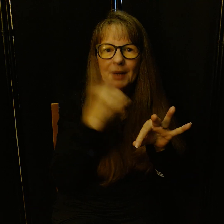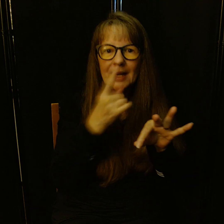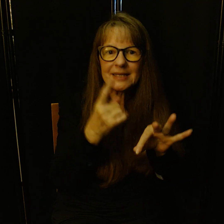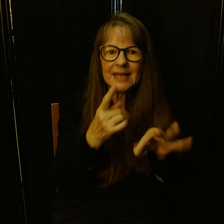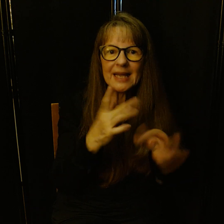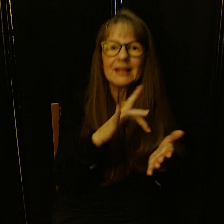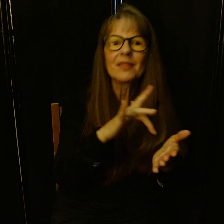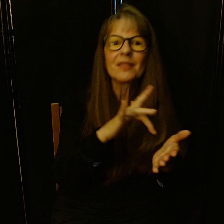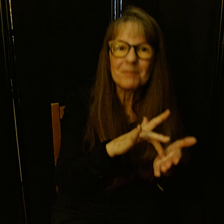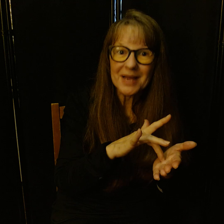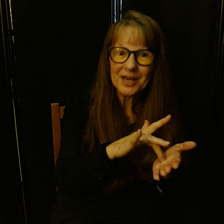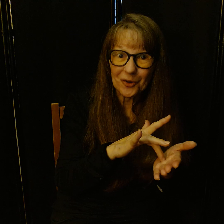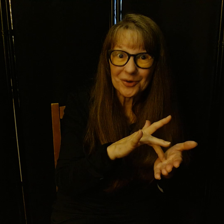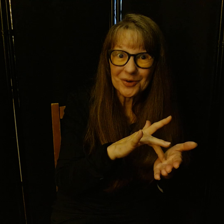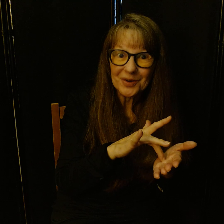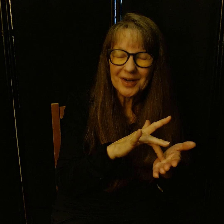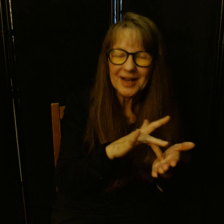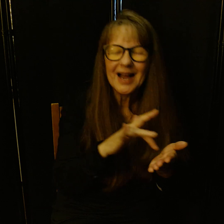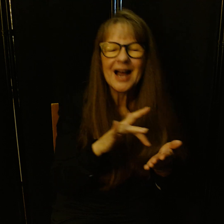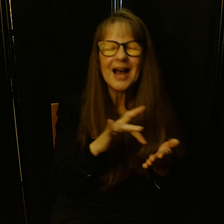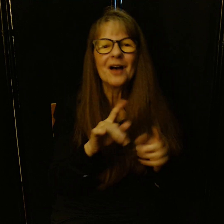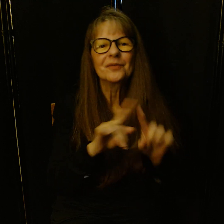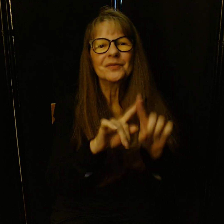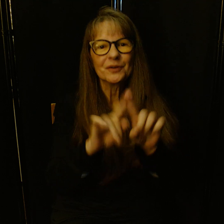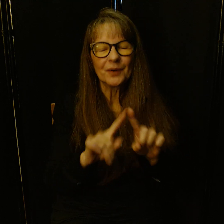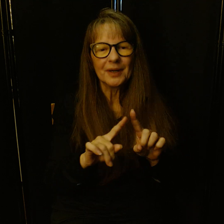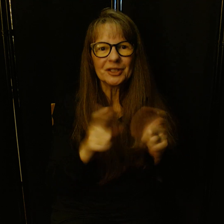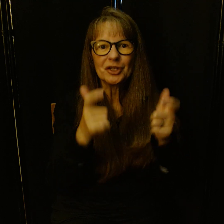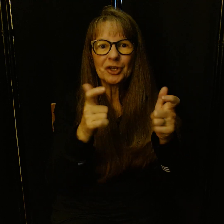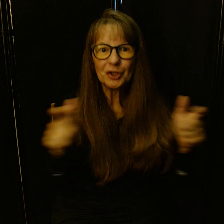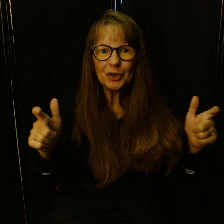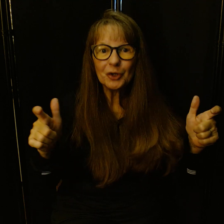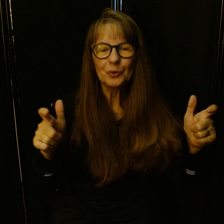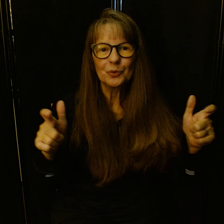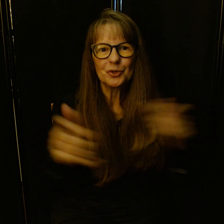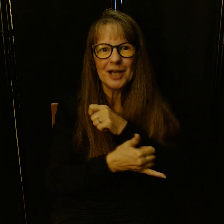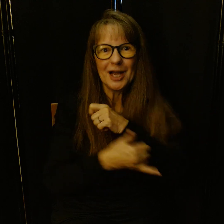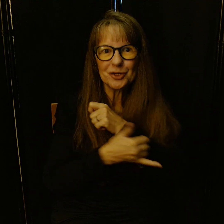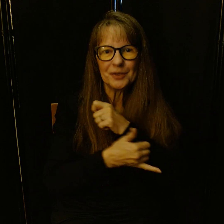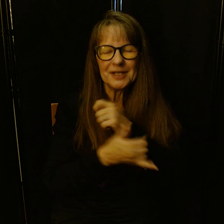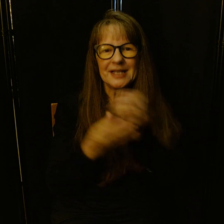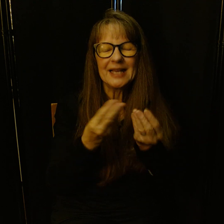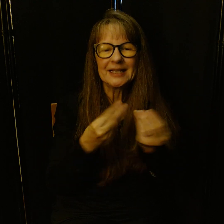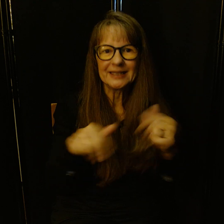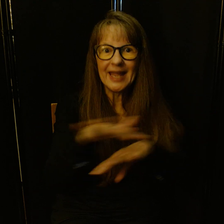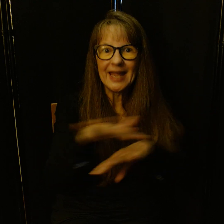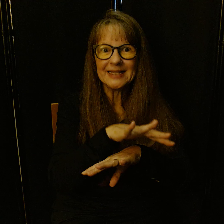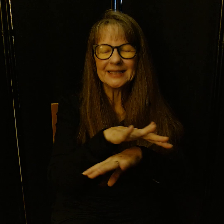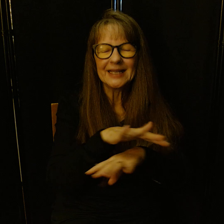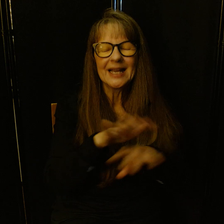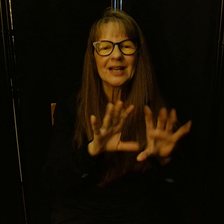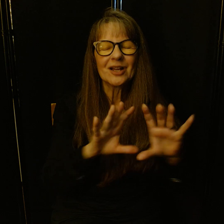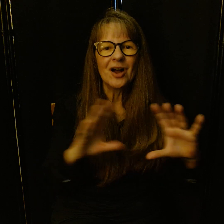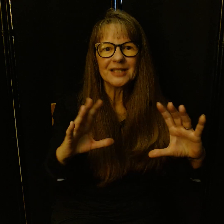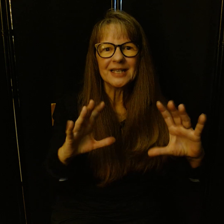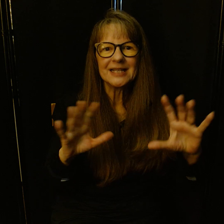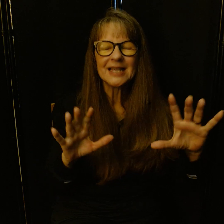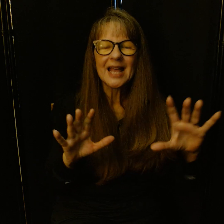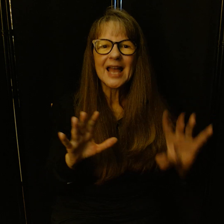it's in the middle of different huge countries and land continents. And so